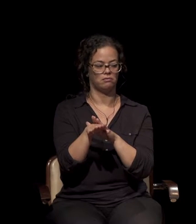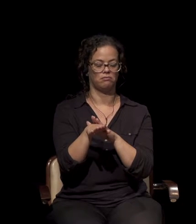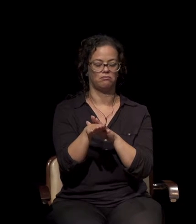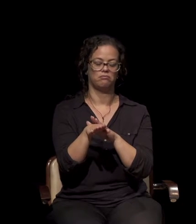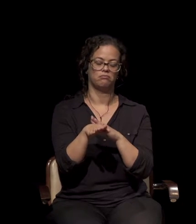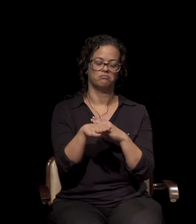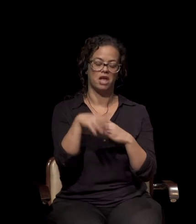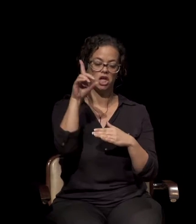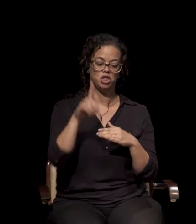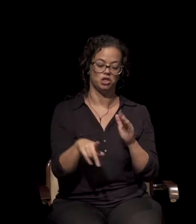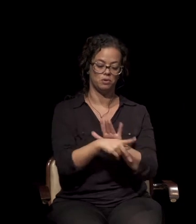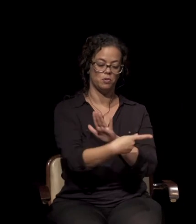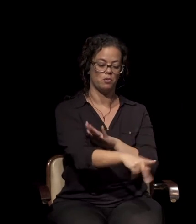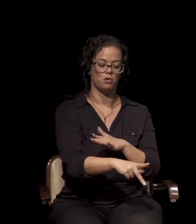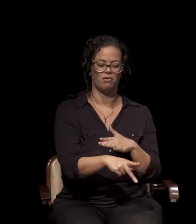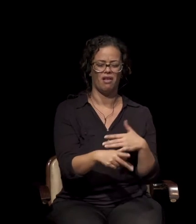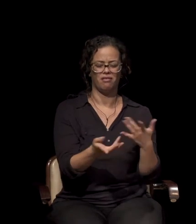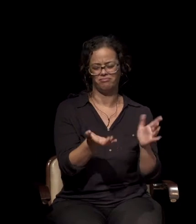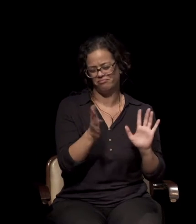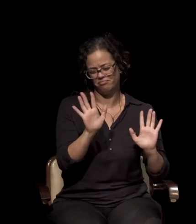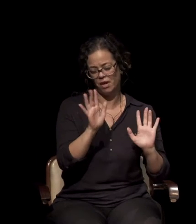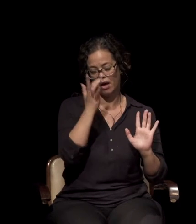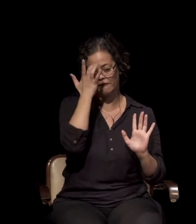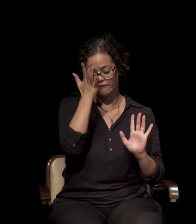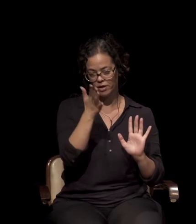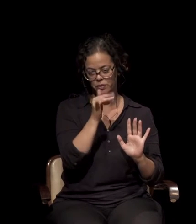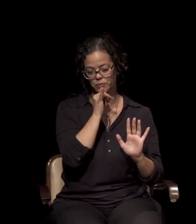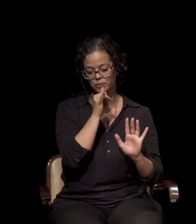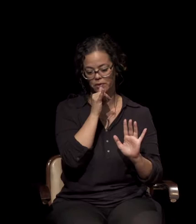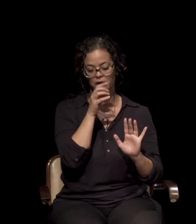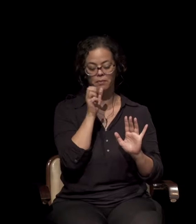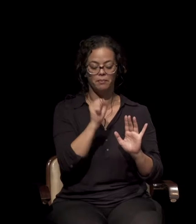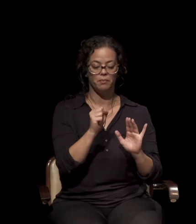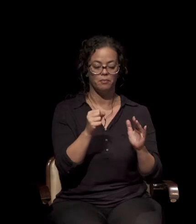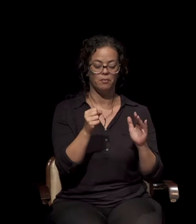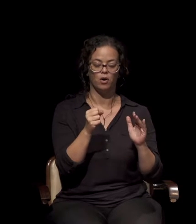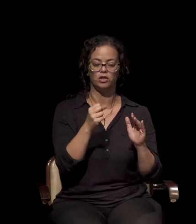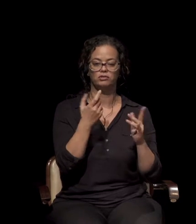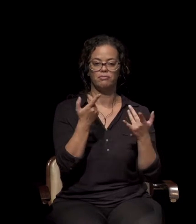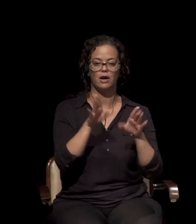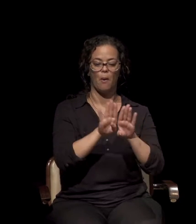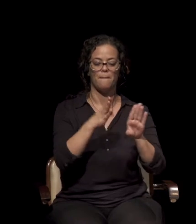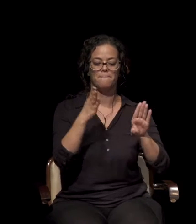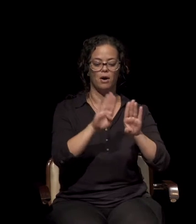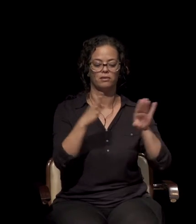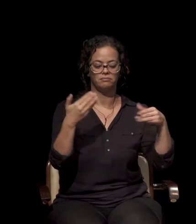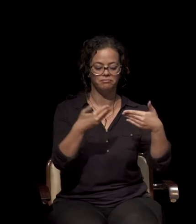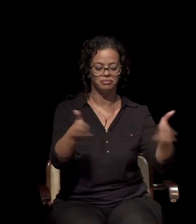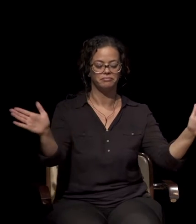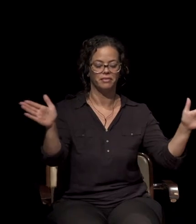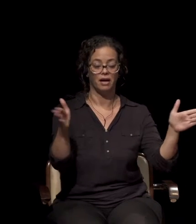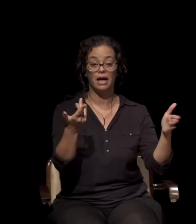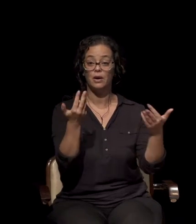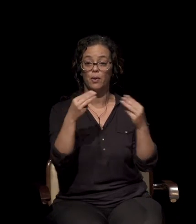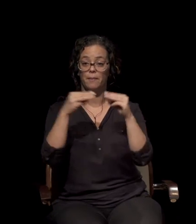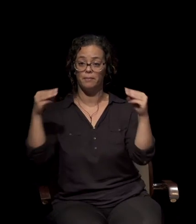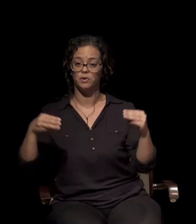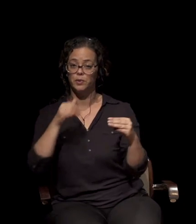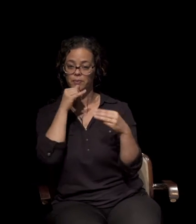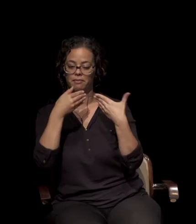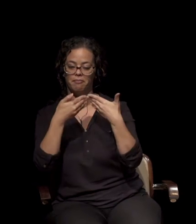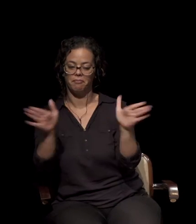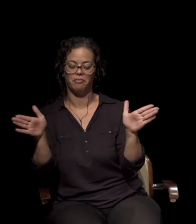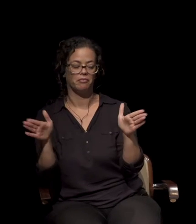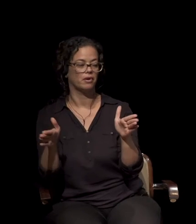is easy. Access presupposes not only the opening of doors. In the case of a museum, this would be, at the very